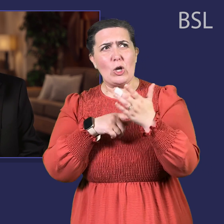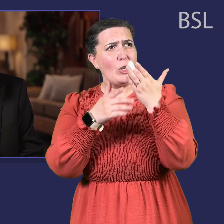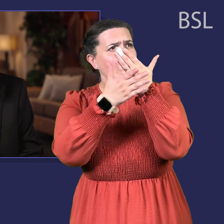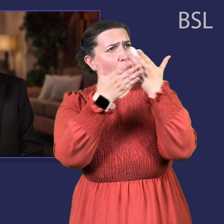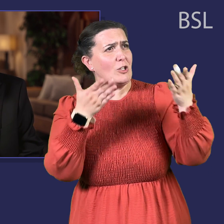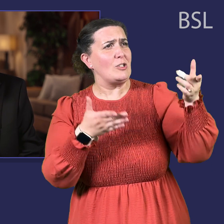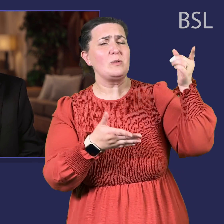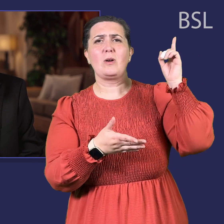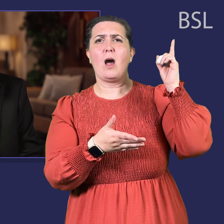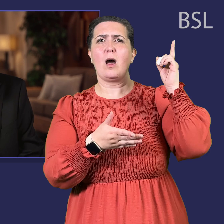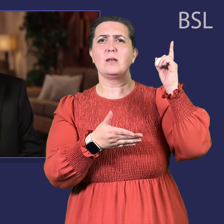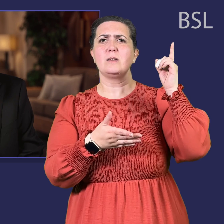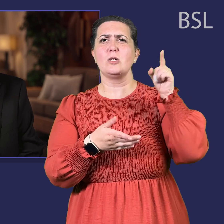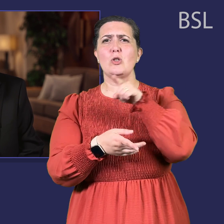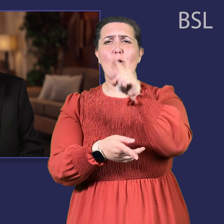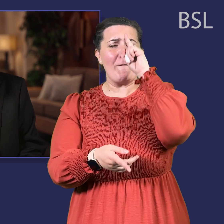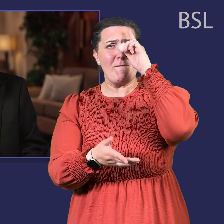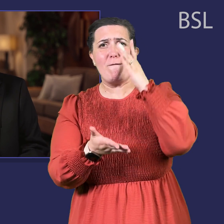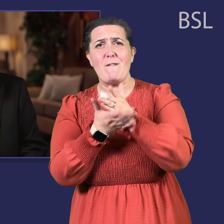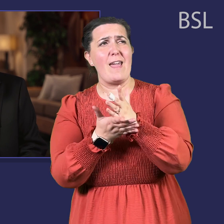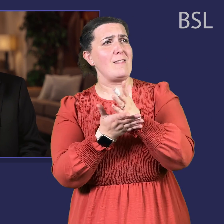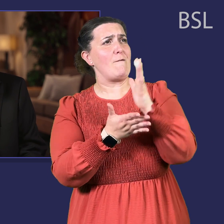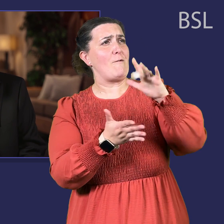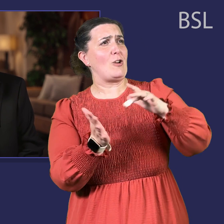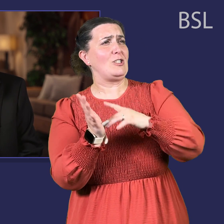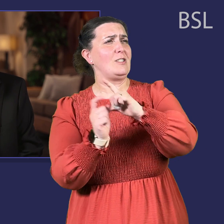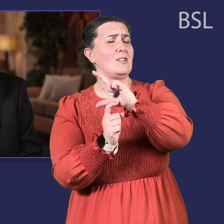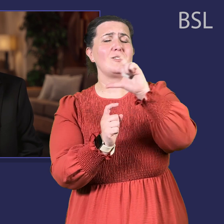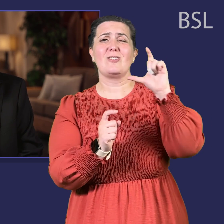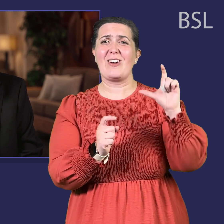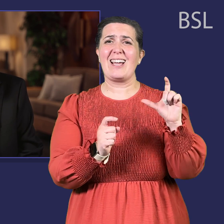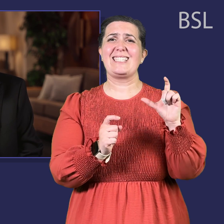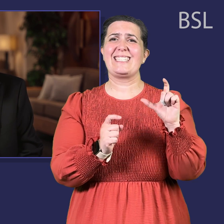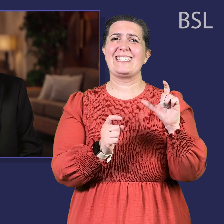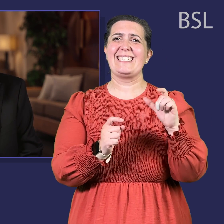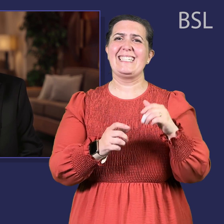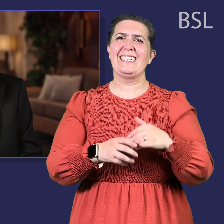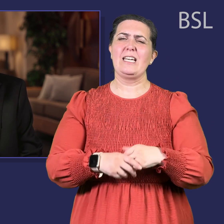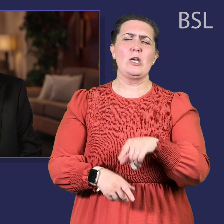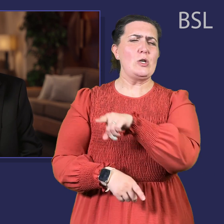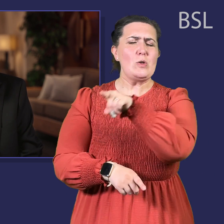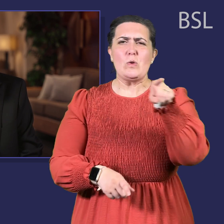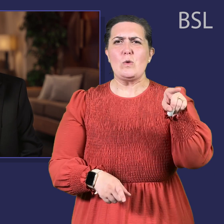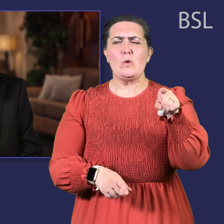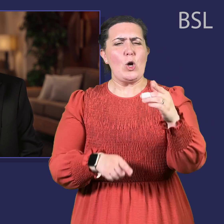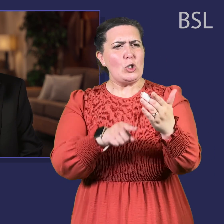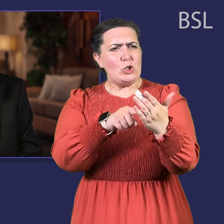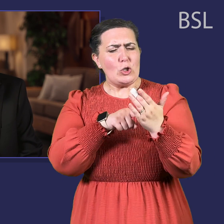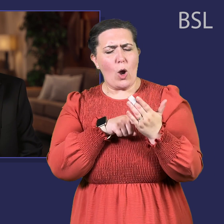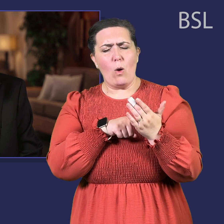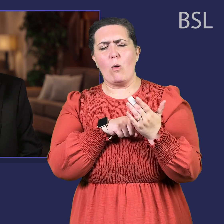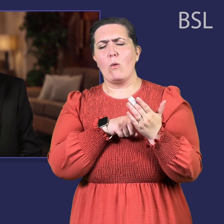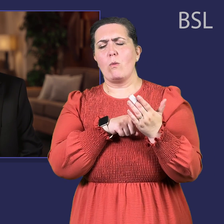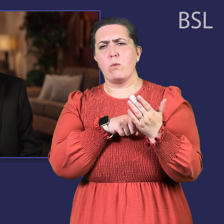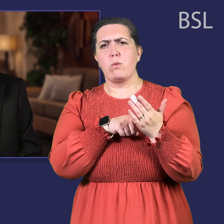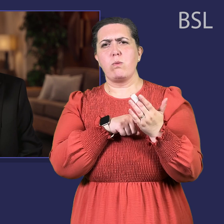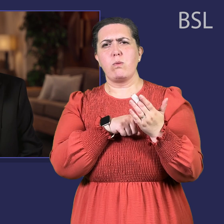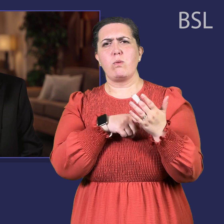your devotion to God and your faith in Jesus Christ. You have shown